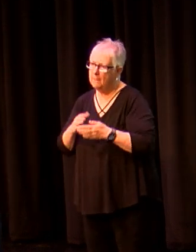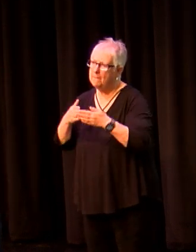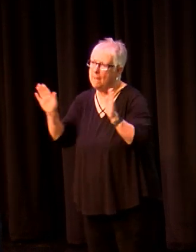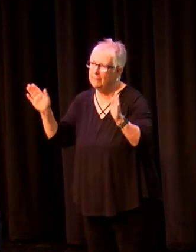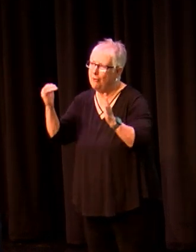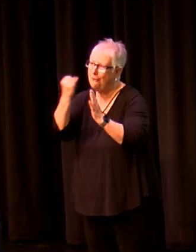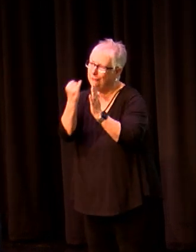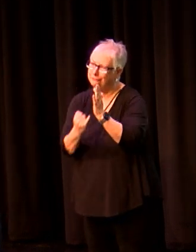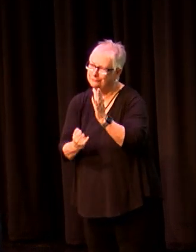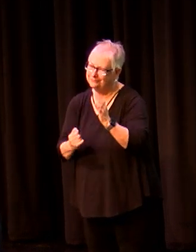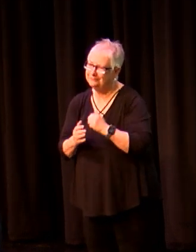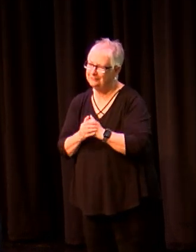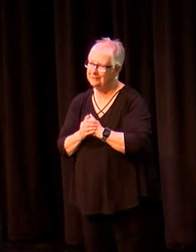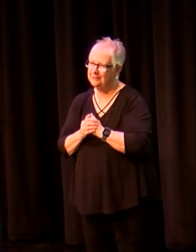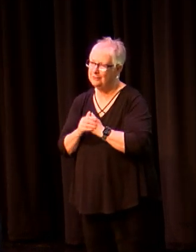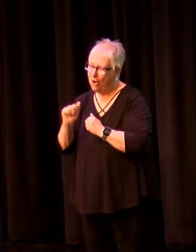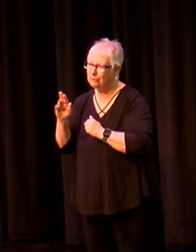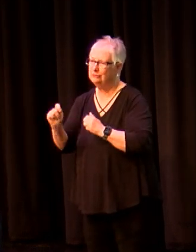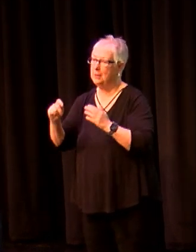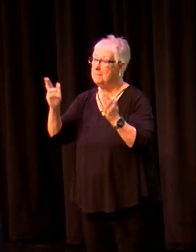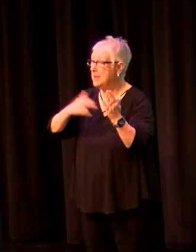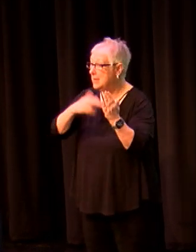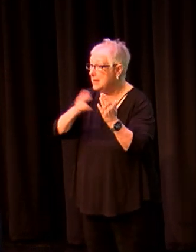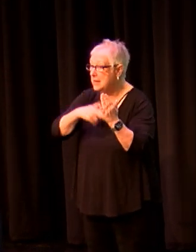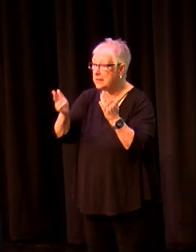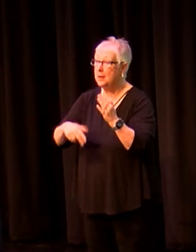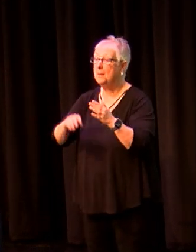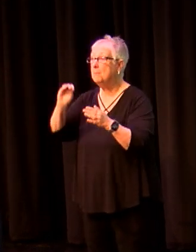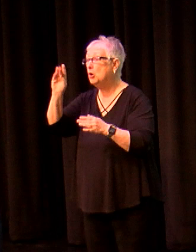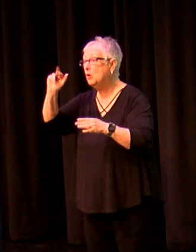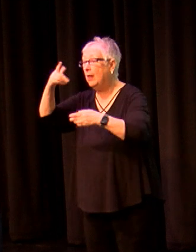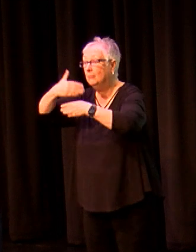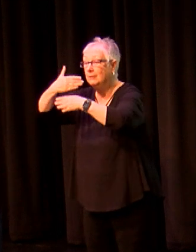that. Again, another point of pride for the west side.